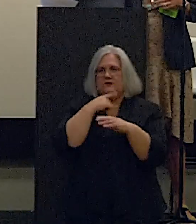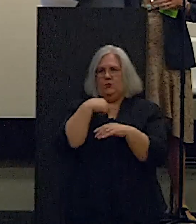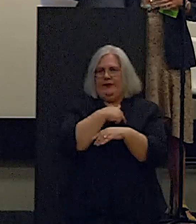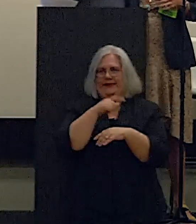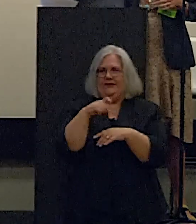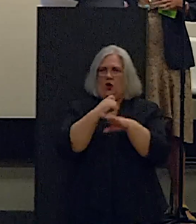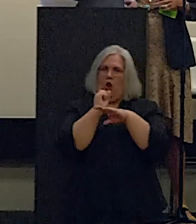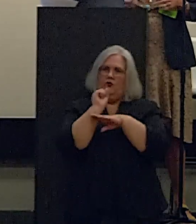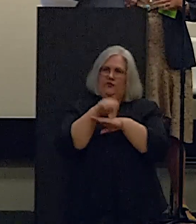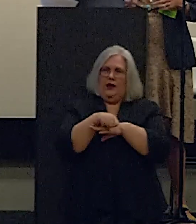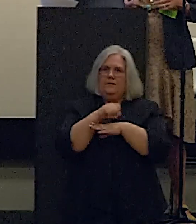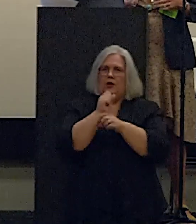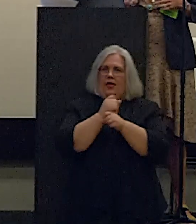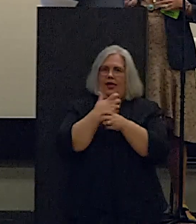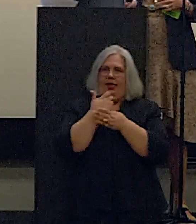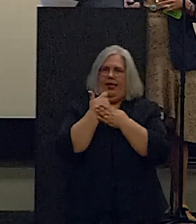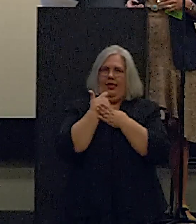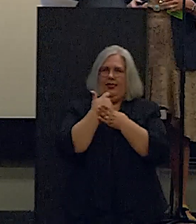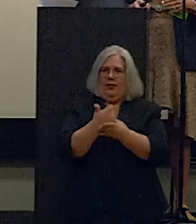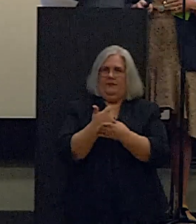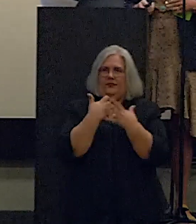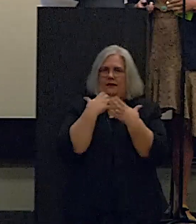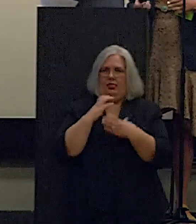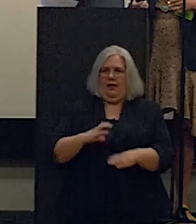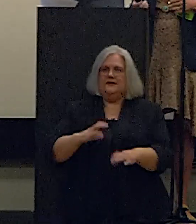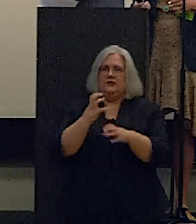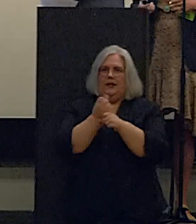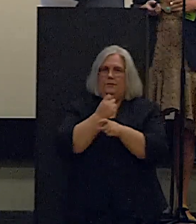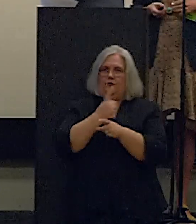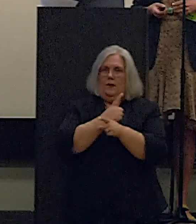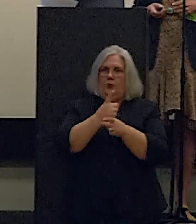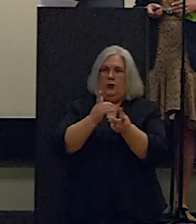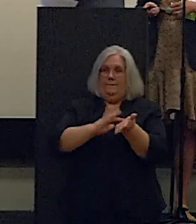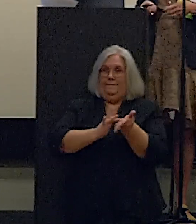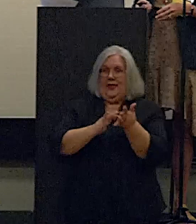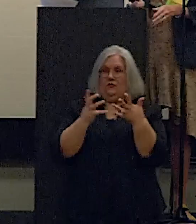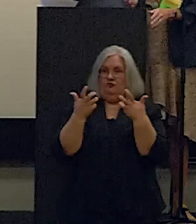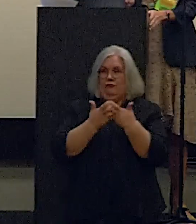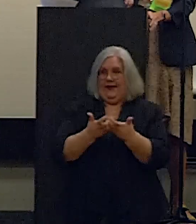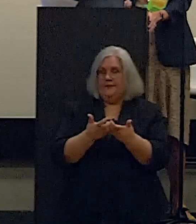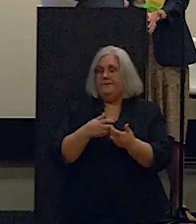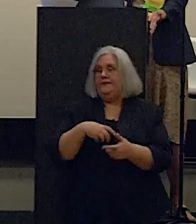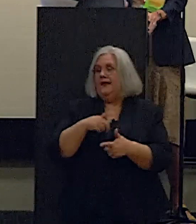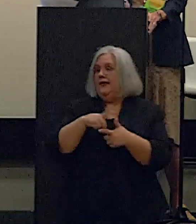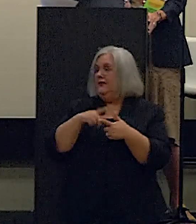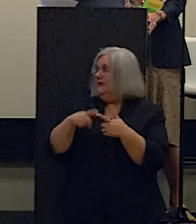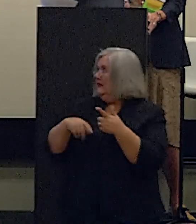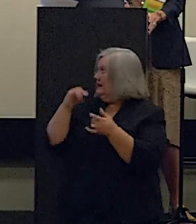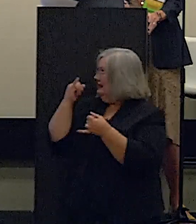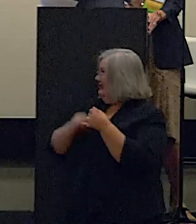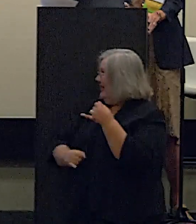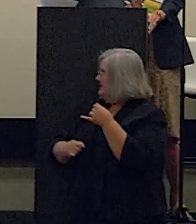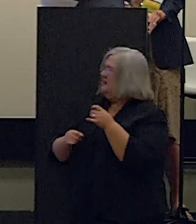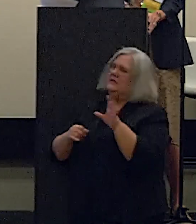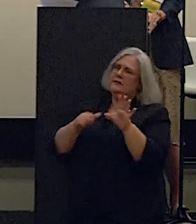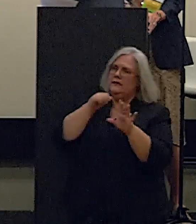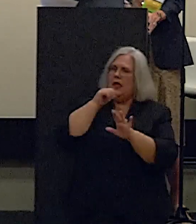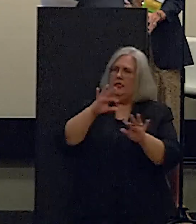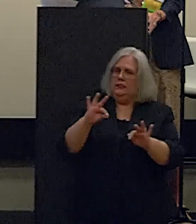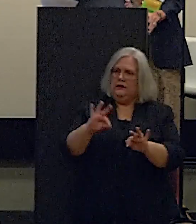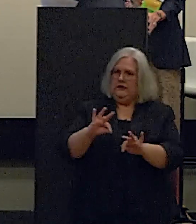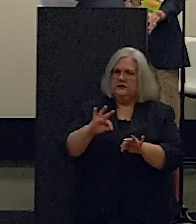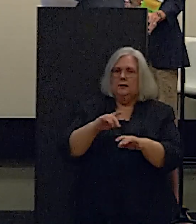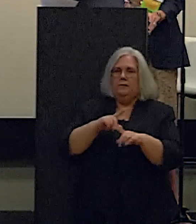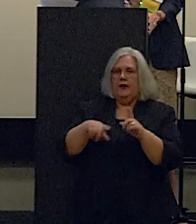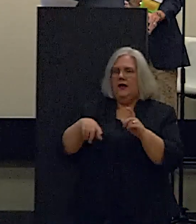clients get proper med rec. And our last but not least cause of polypharmacy